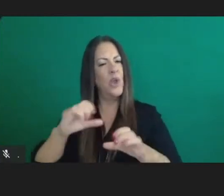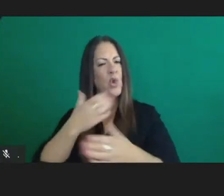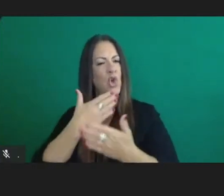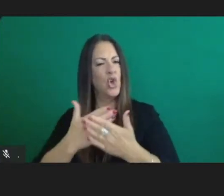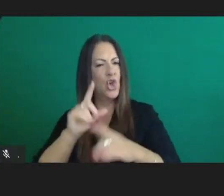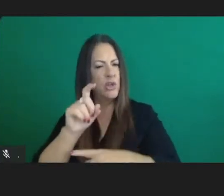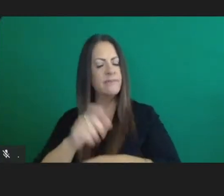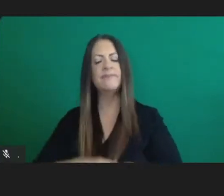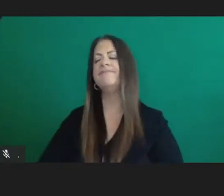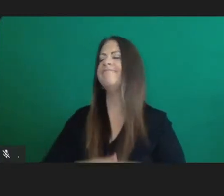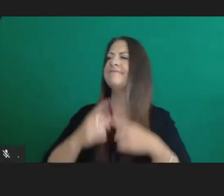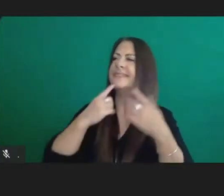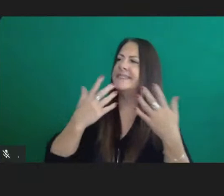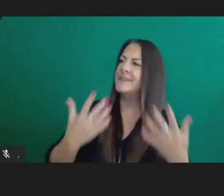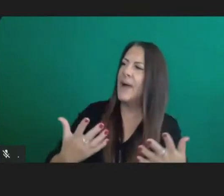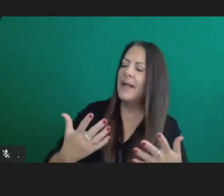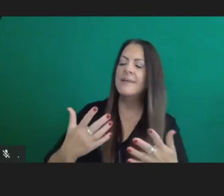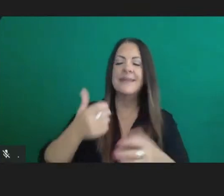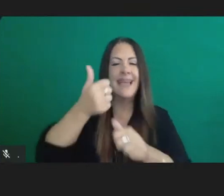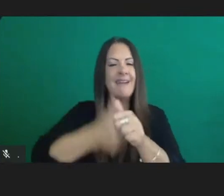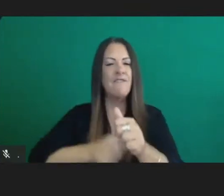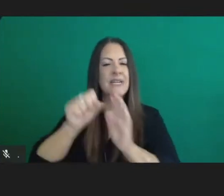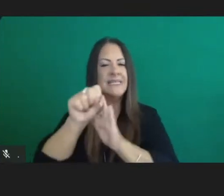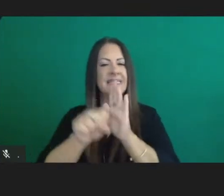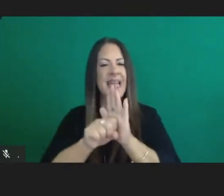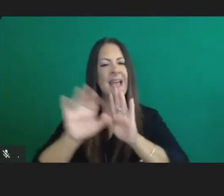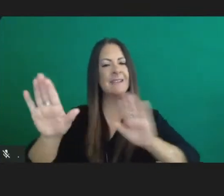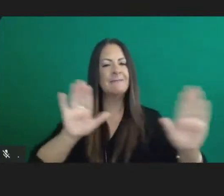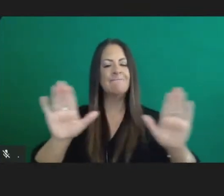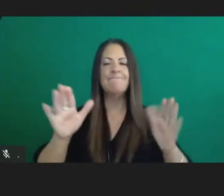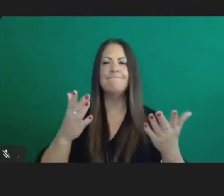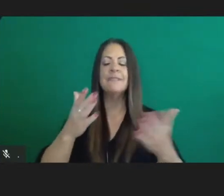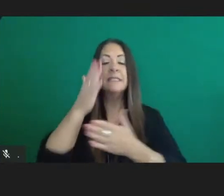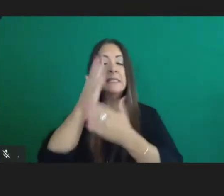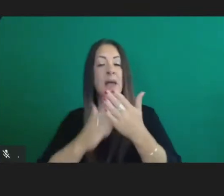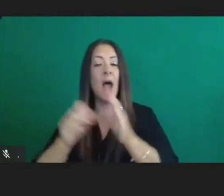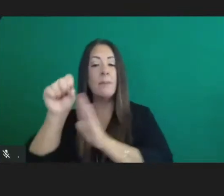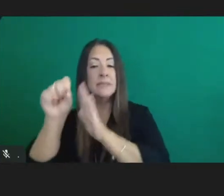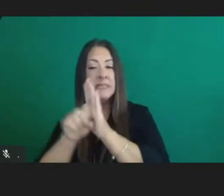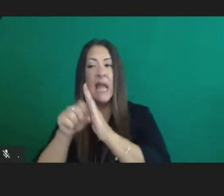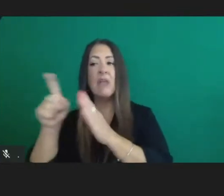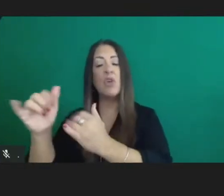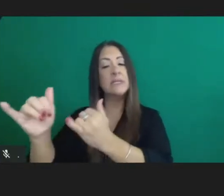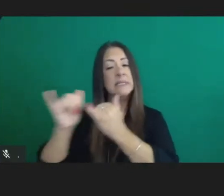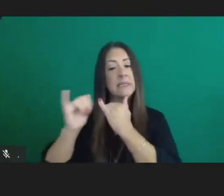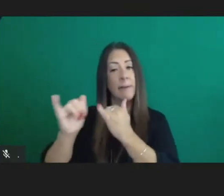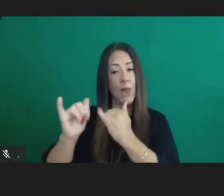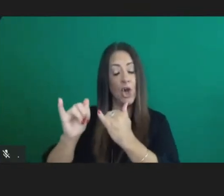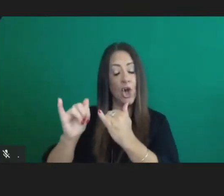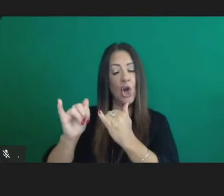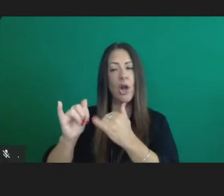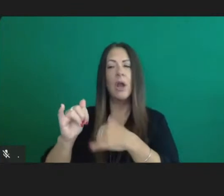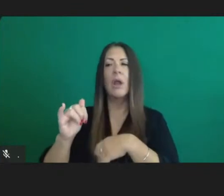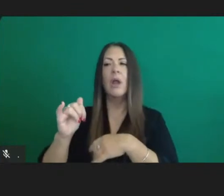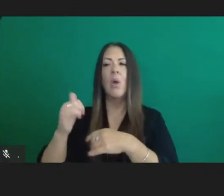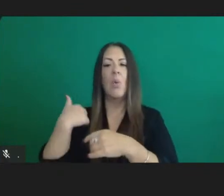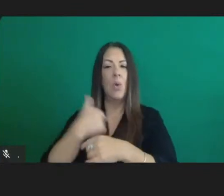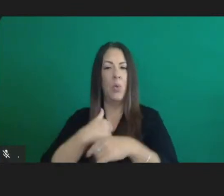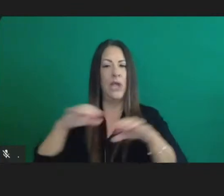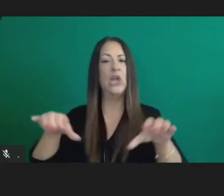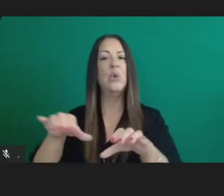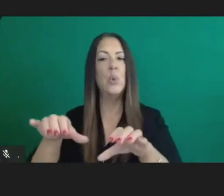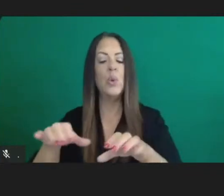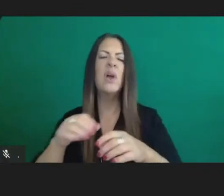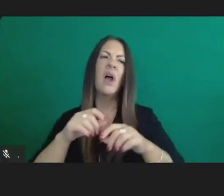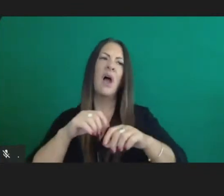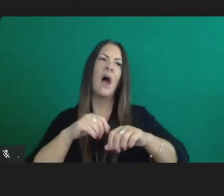Each state and you know, there's similar states that are doing things similarly, and there's others that are quite